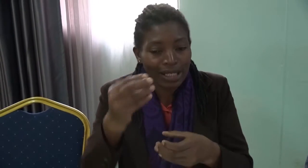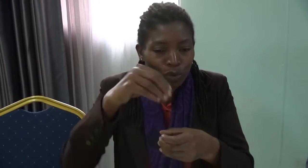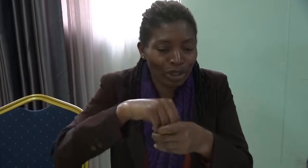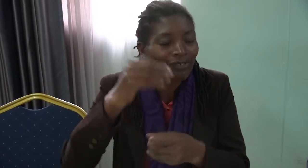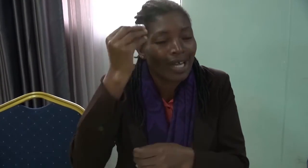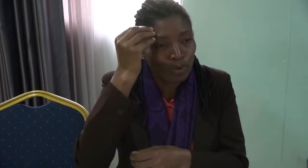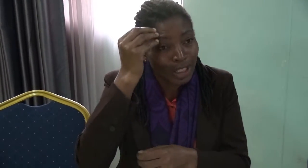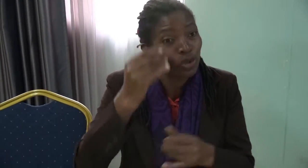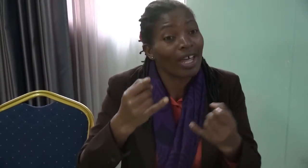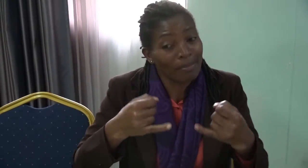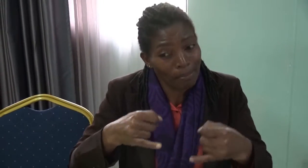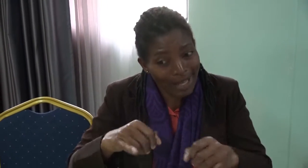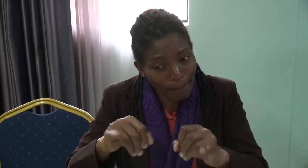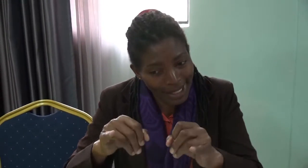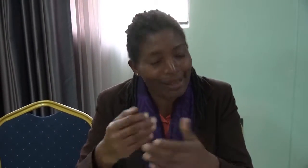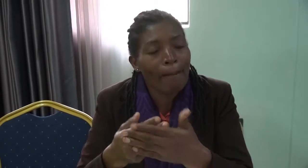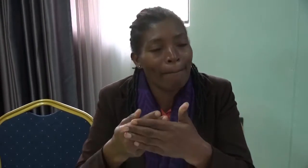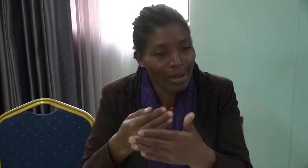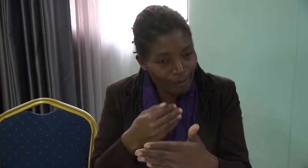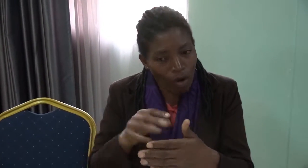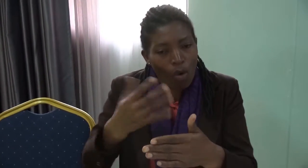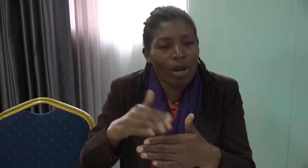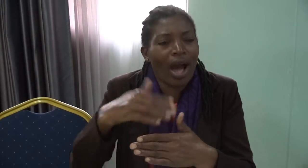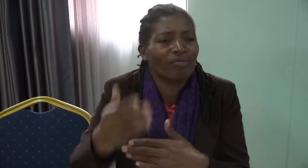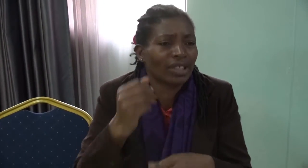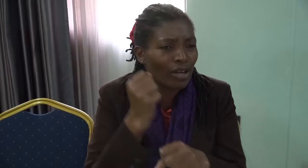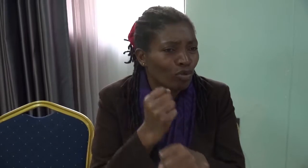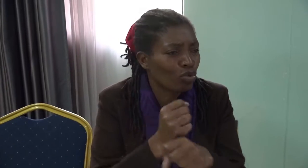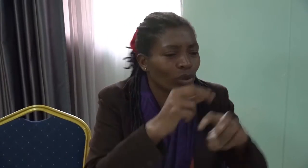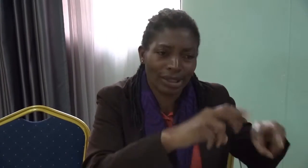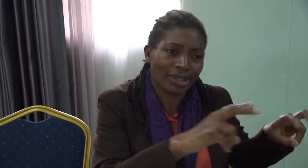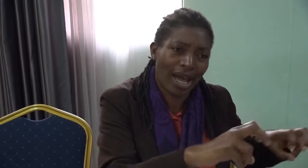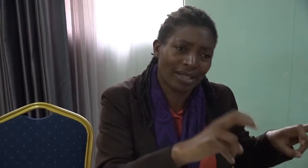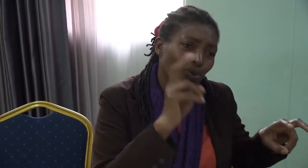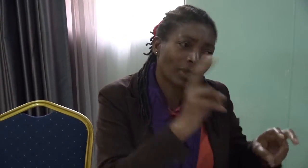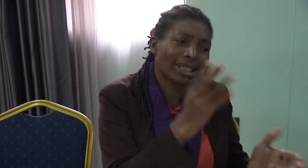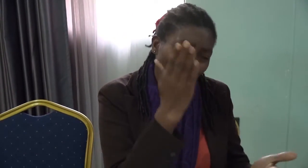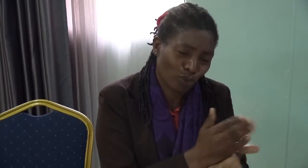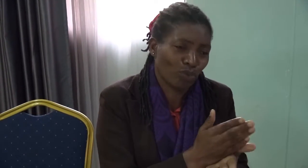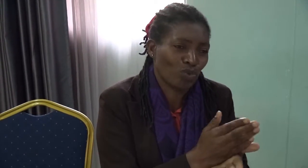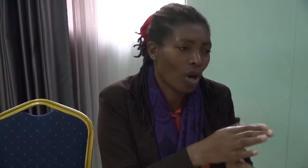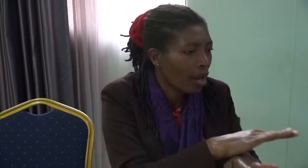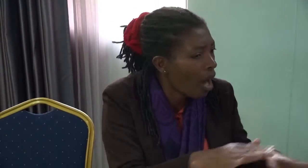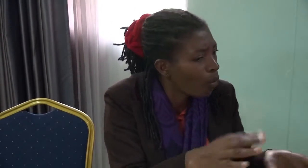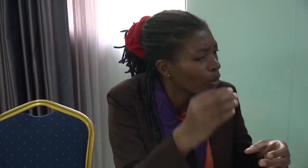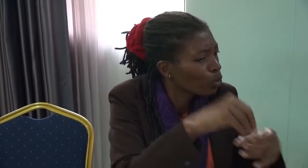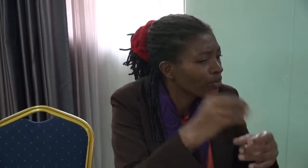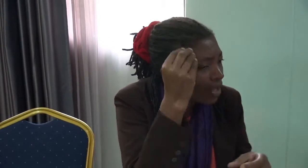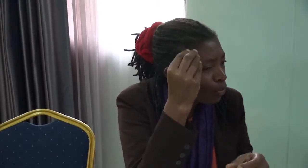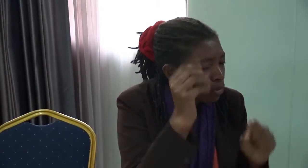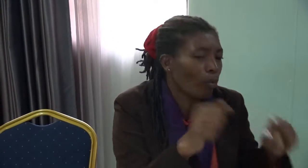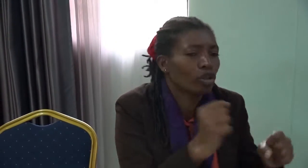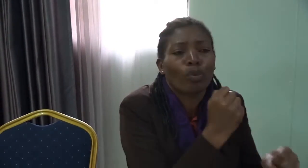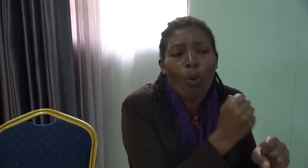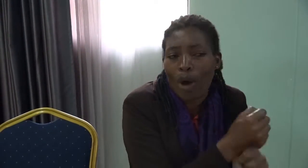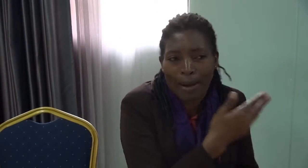my question is, inclusive education, we want to implement it. After we do the research or before we do